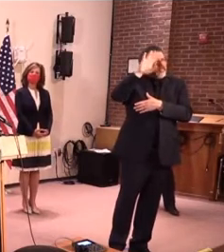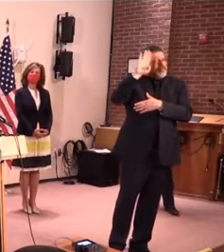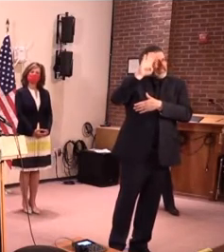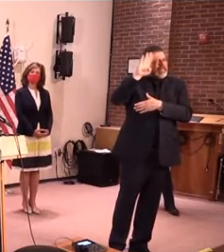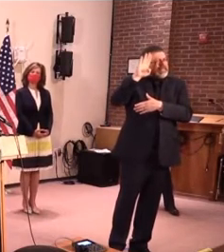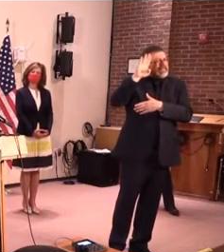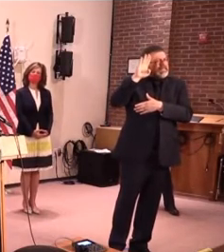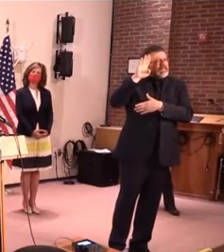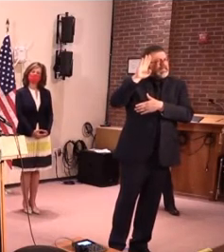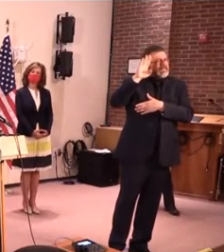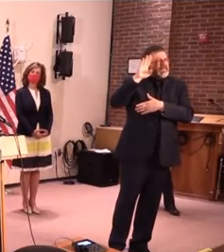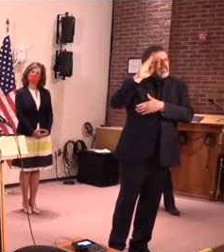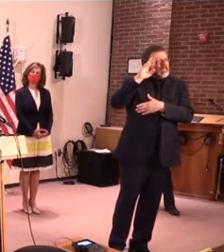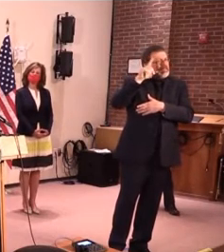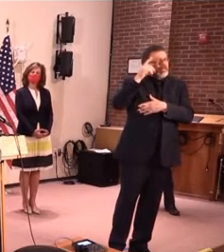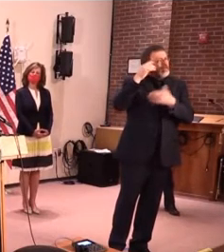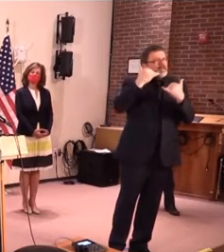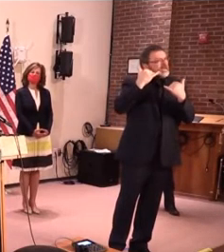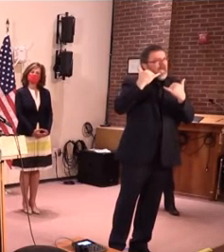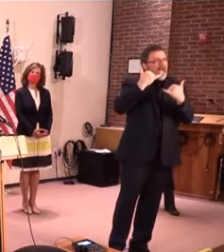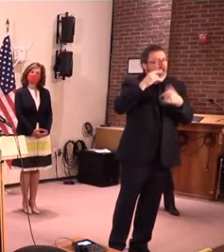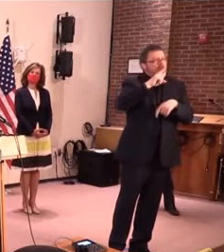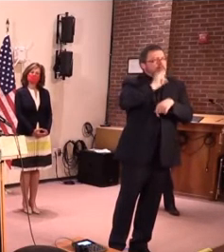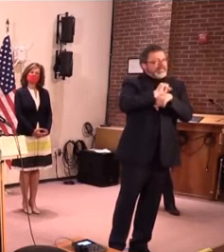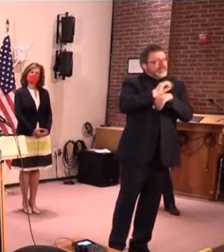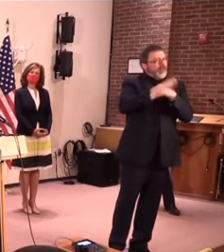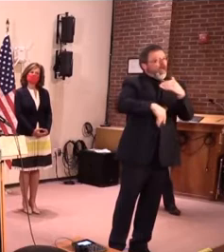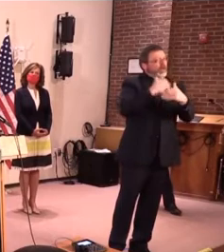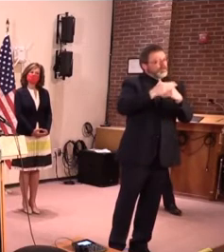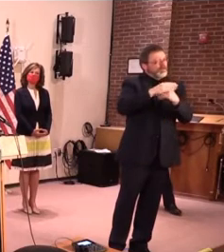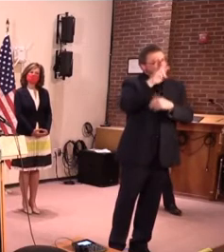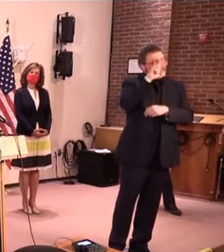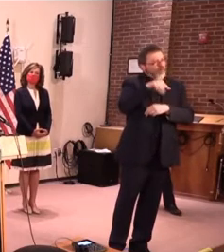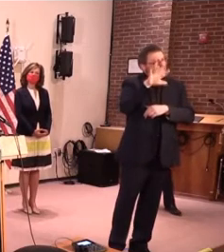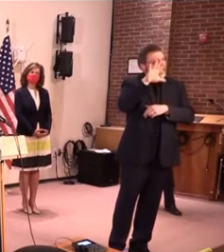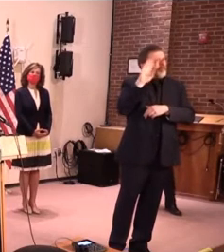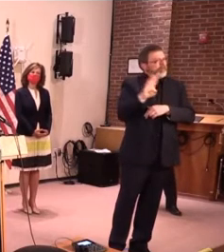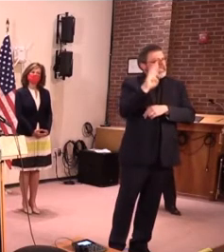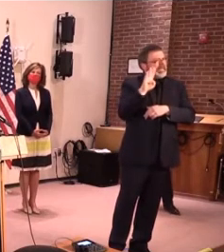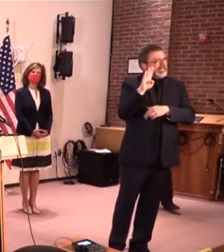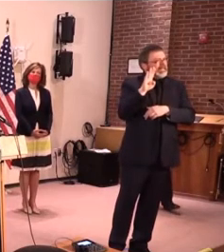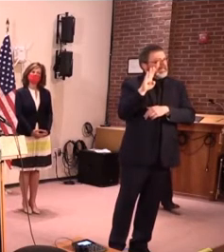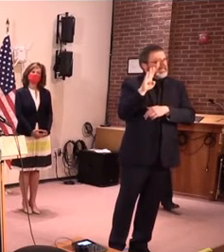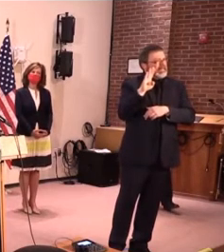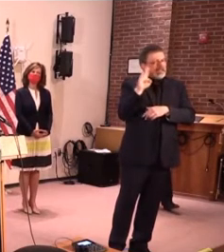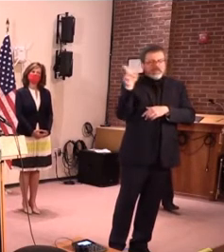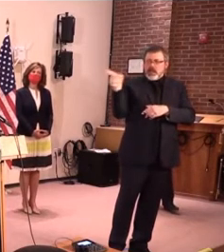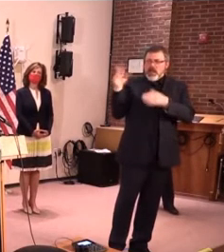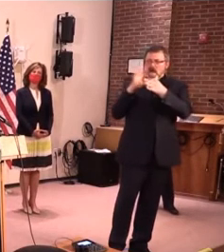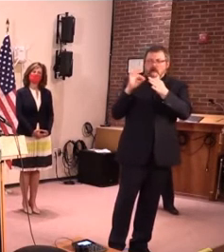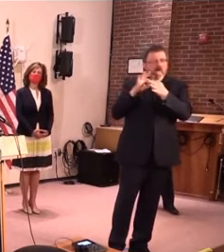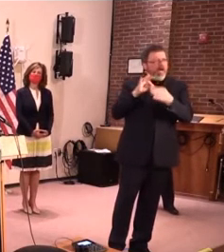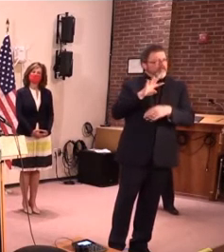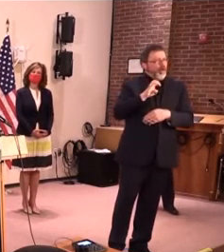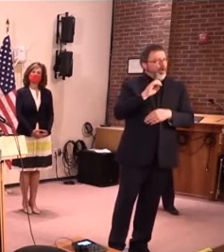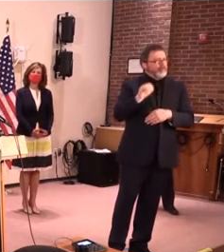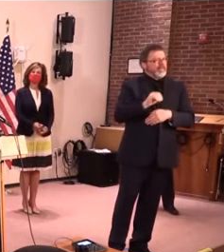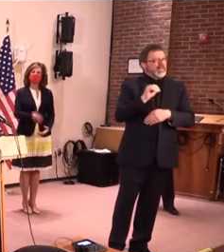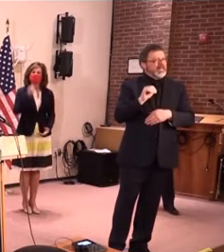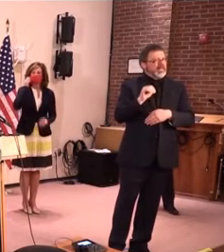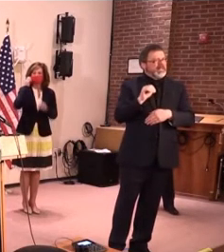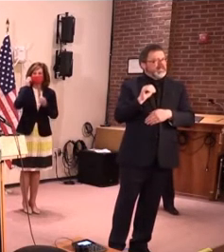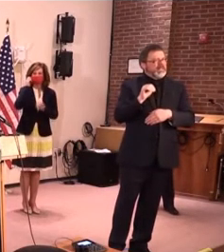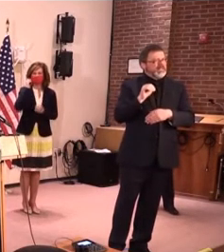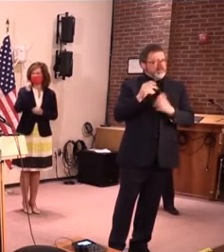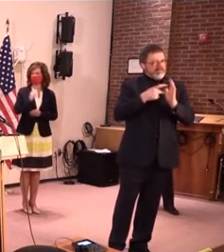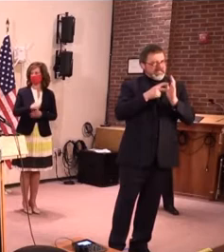And you're talking today, you're talking about the $400 billion. So will this broadband package that comes on later, will that be using, the rest of the CARES